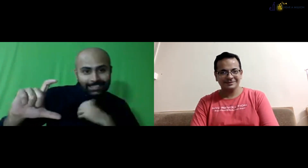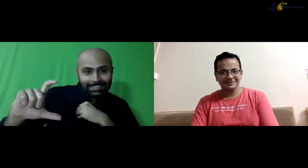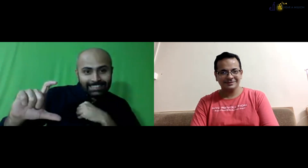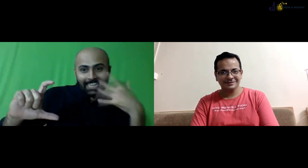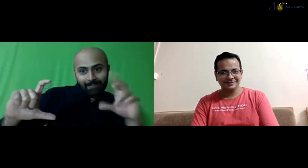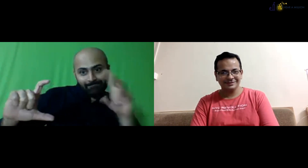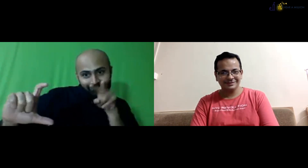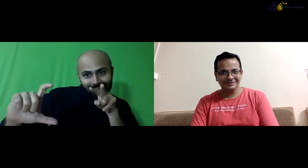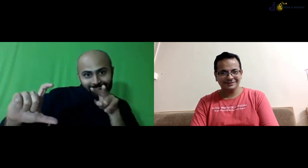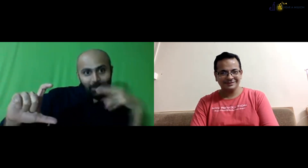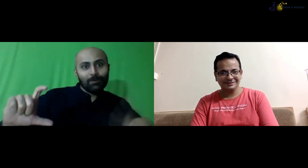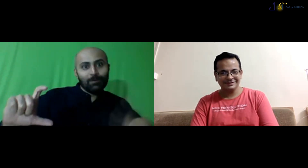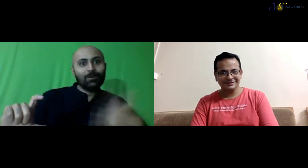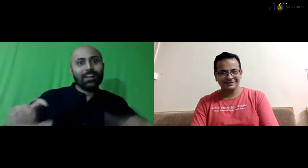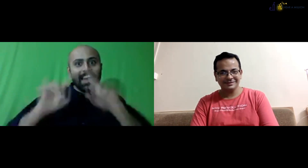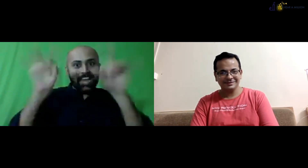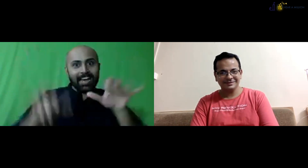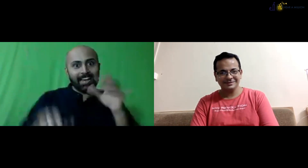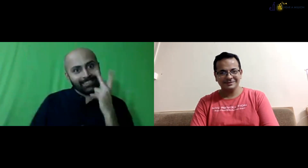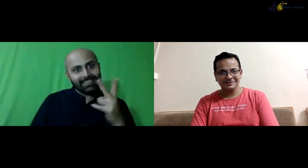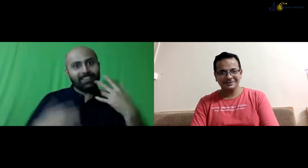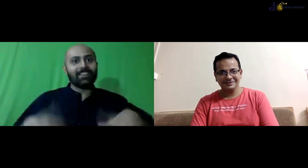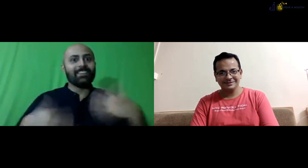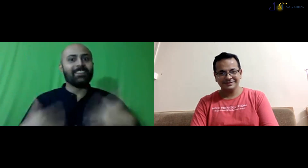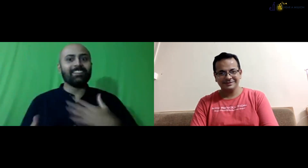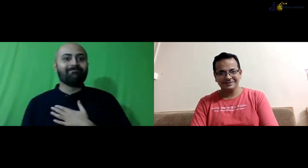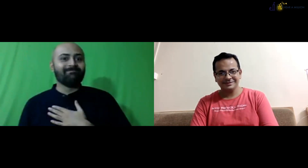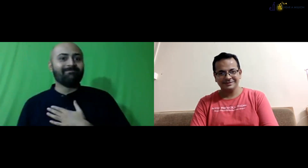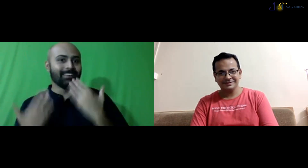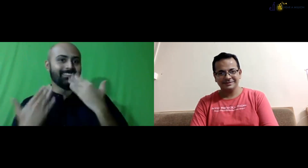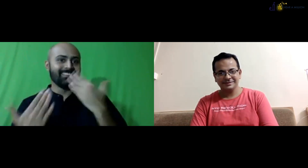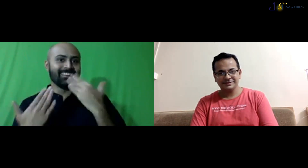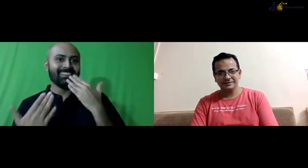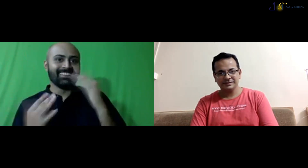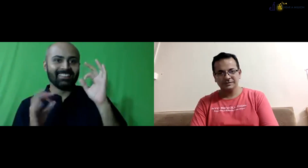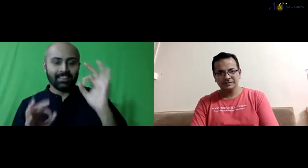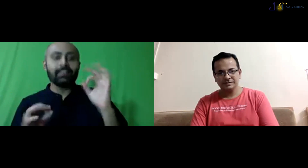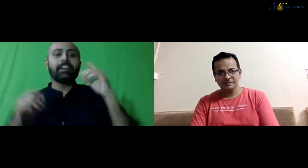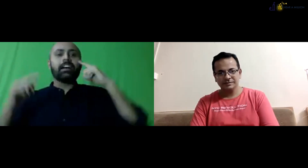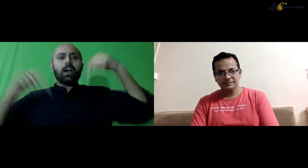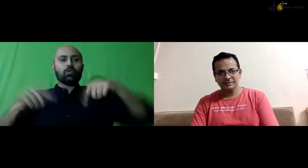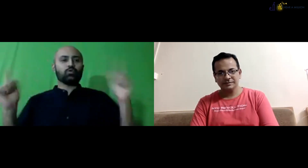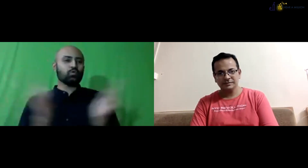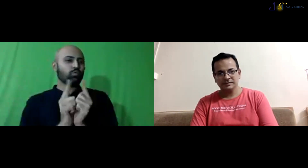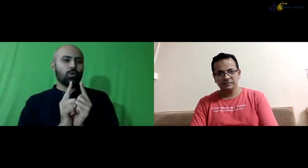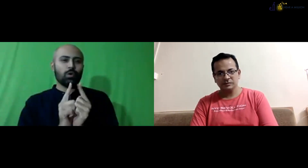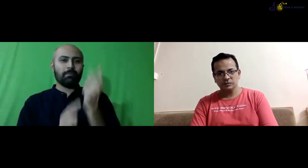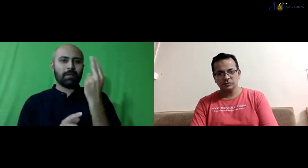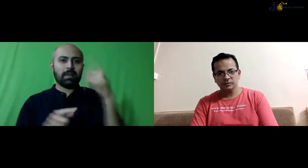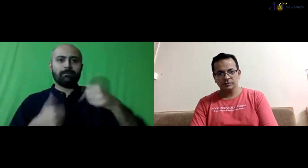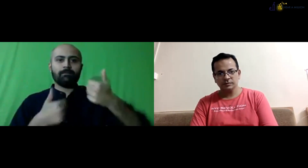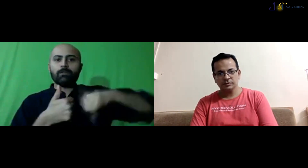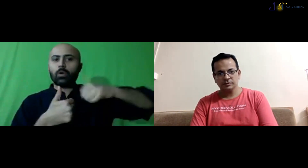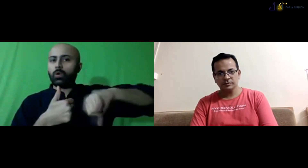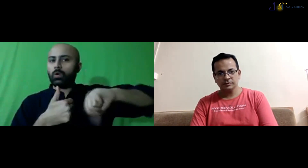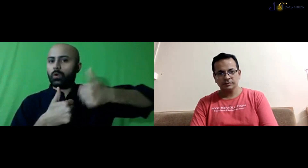and you have been watching us on your mobile. It was so tough, we know that, but we are so glad. Thank you so much